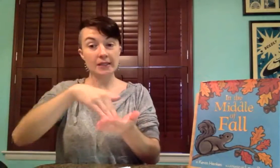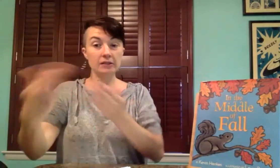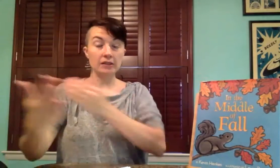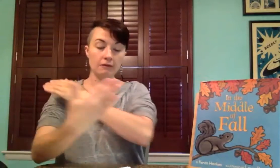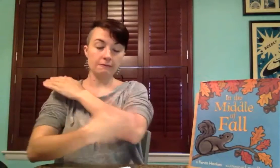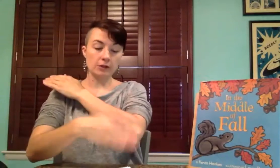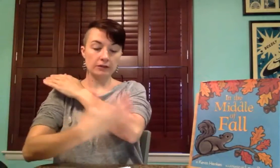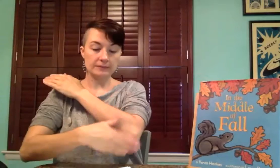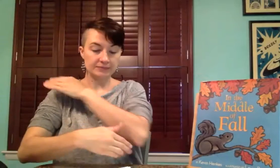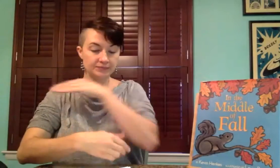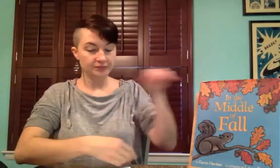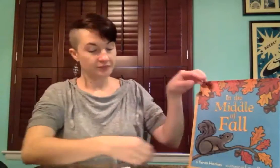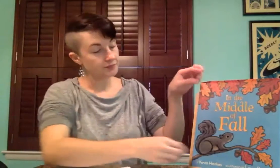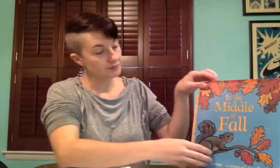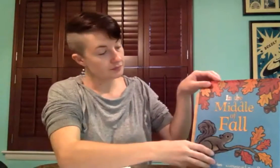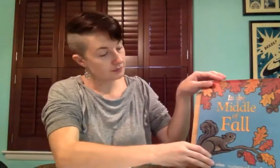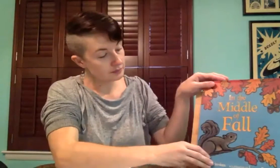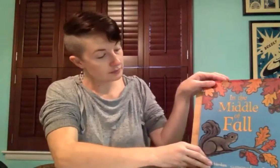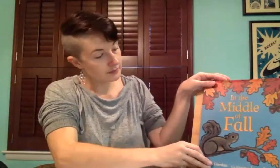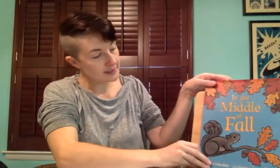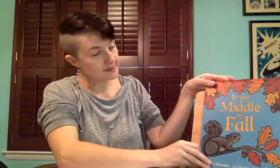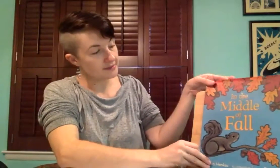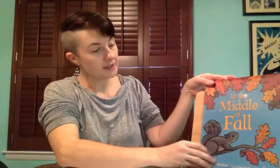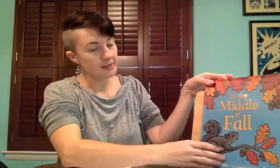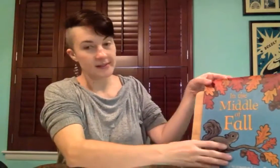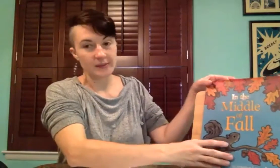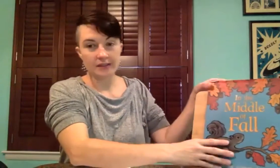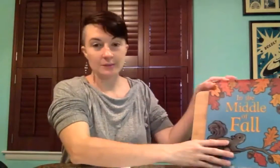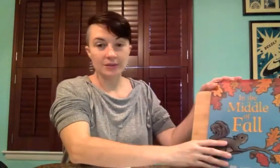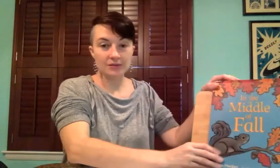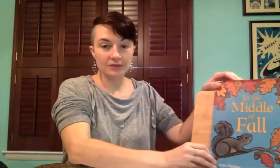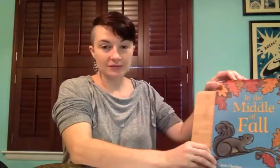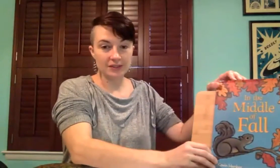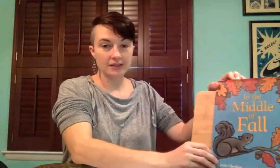middle of fall. This is a very sweet and beautifully